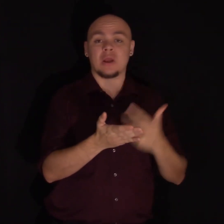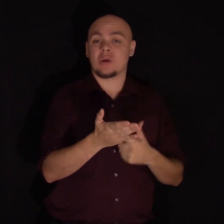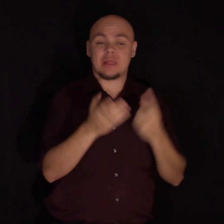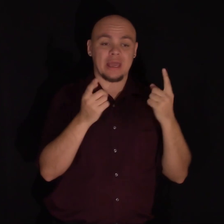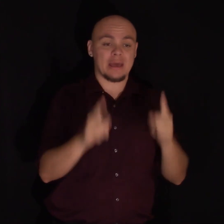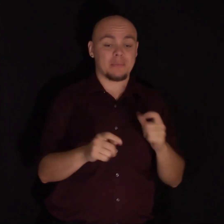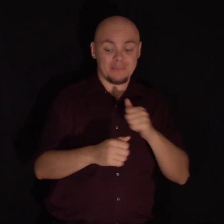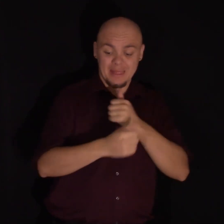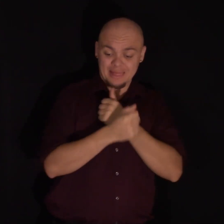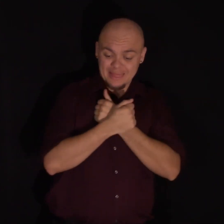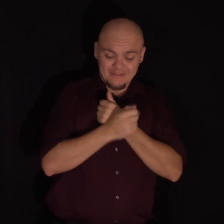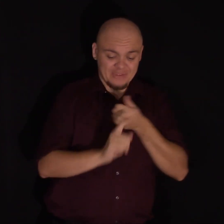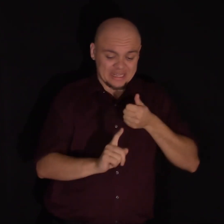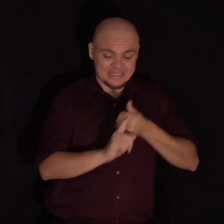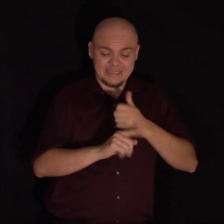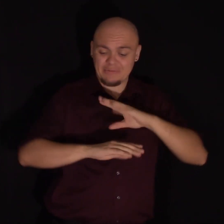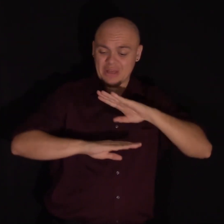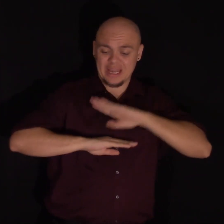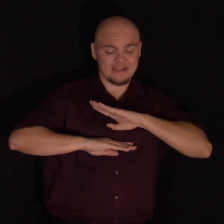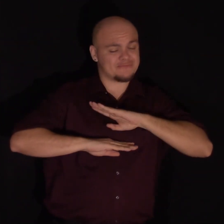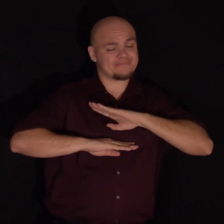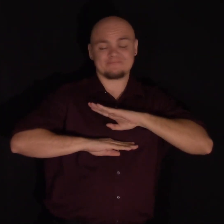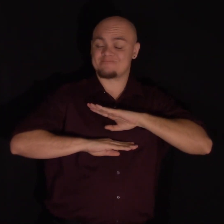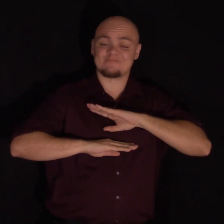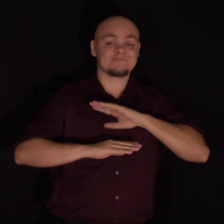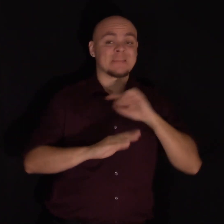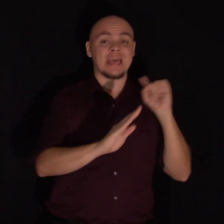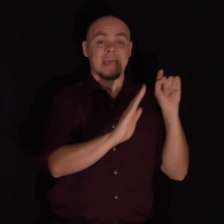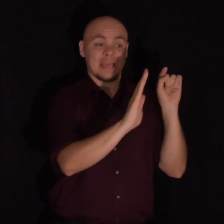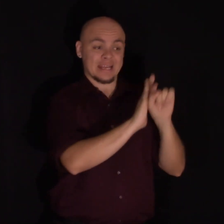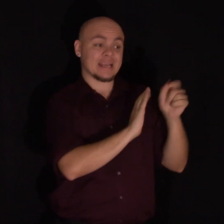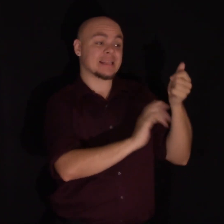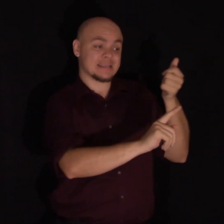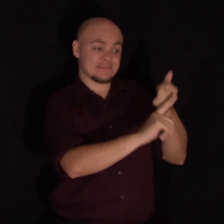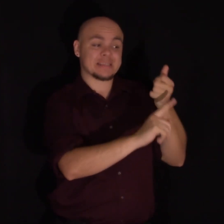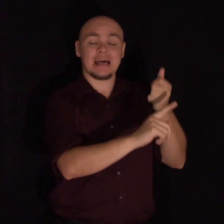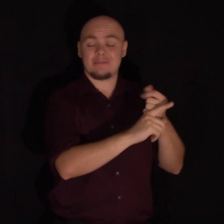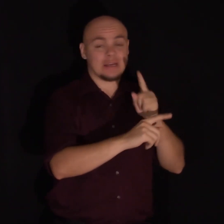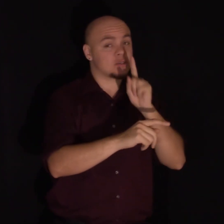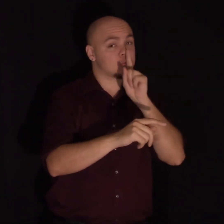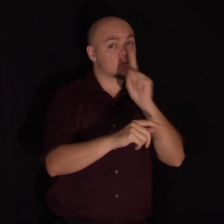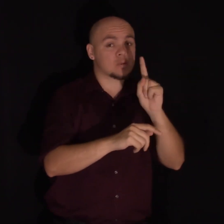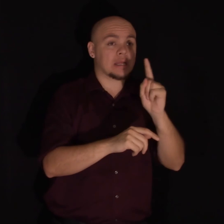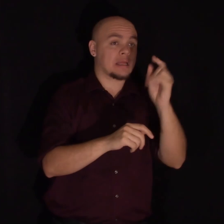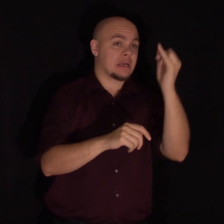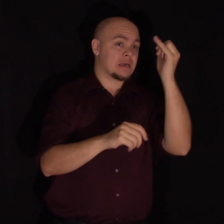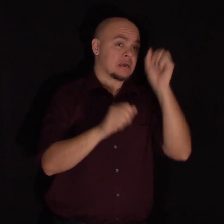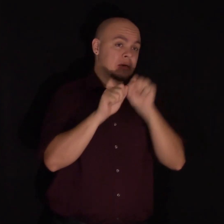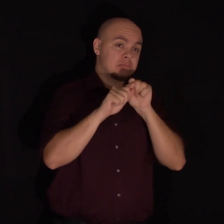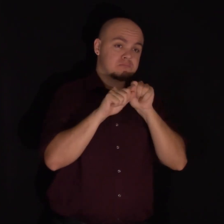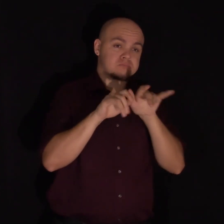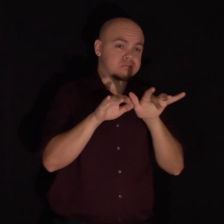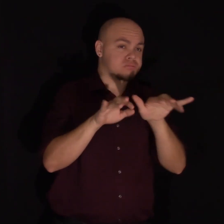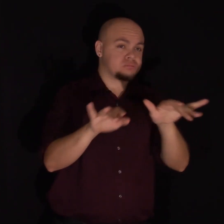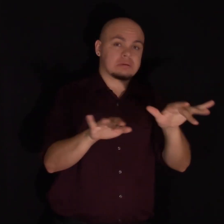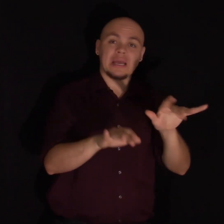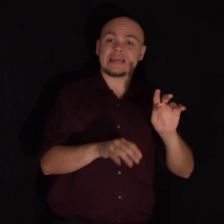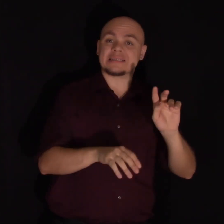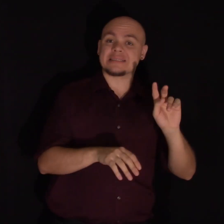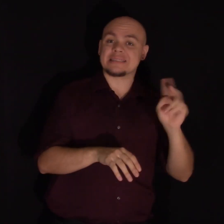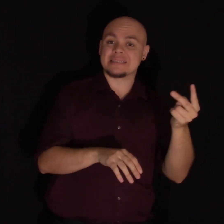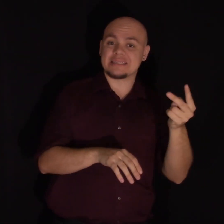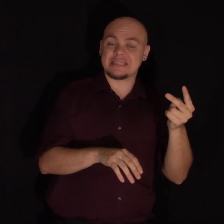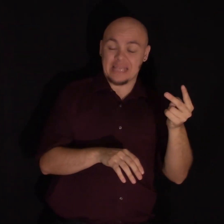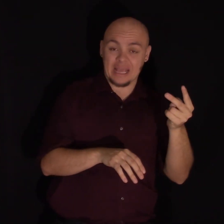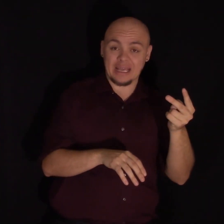not enough, and suicide is prevalent. It's the second leading cause of death for people